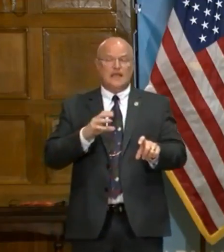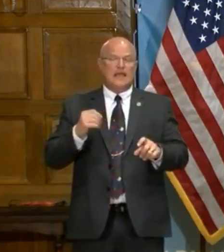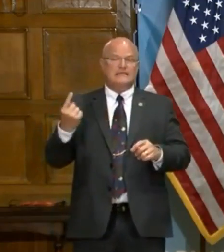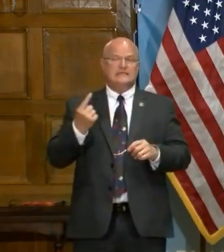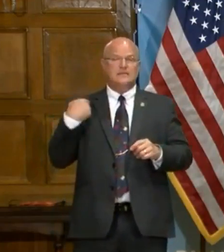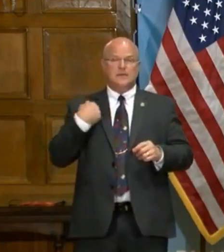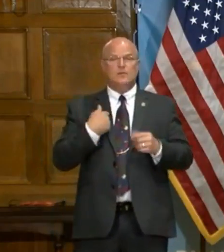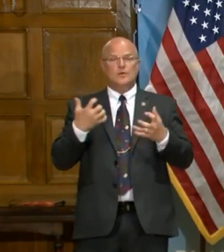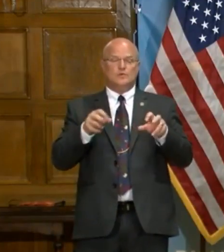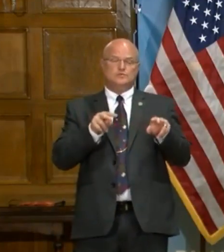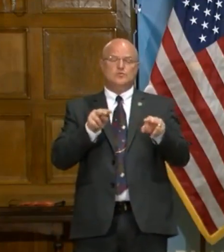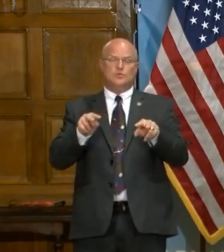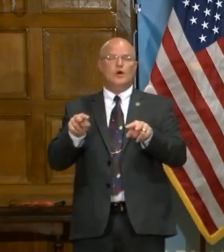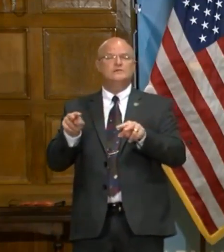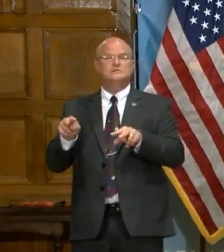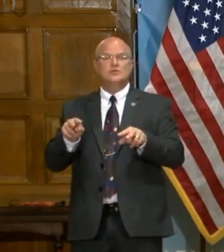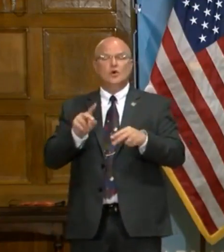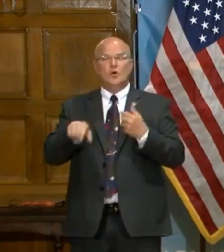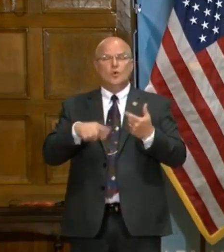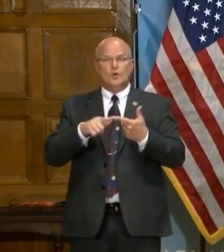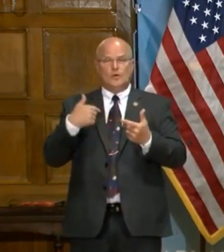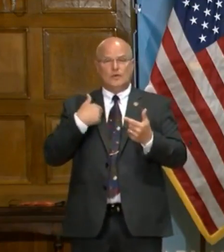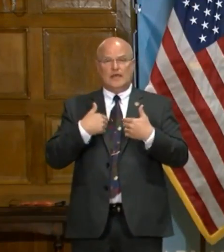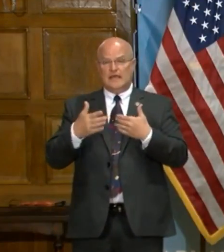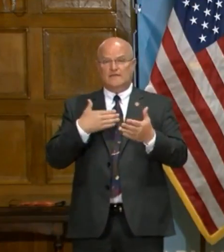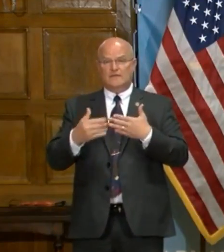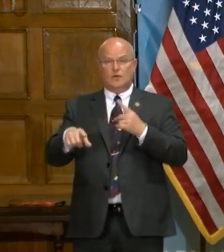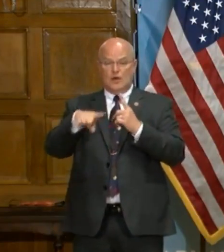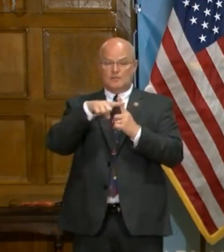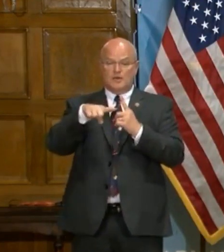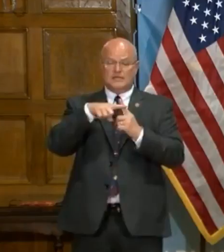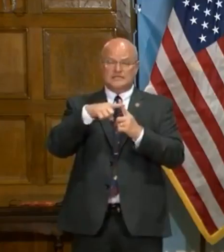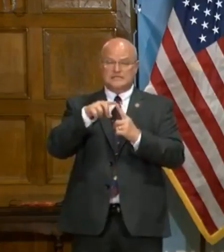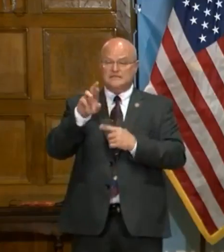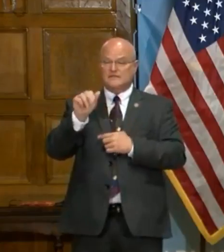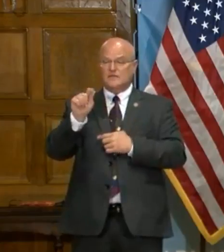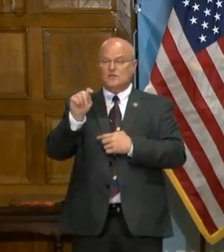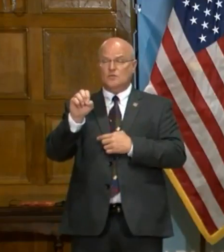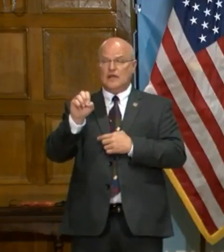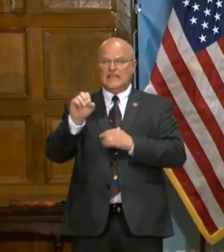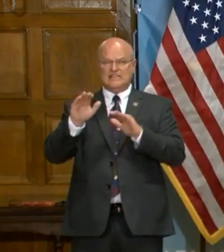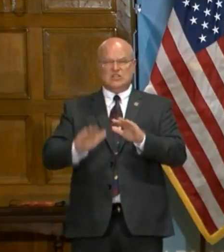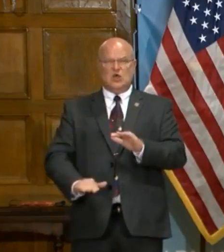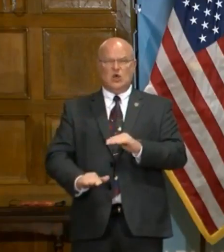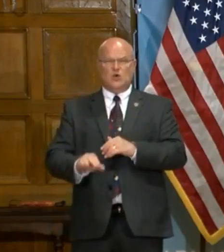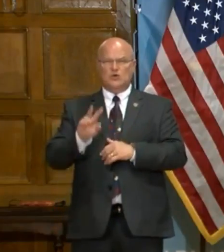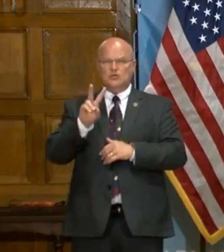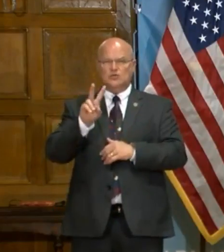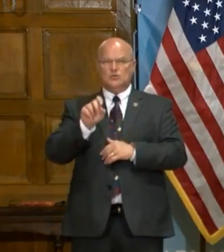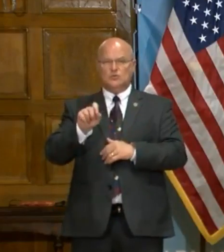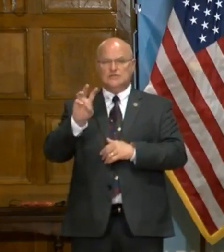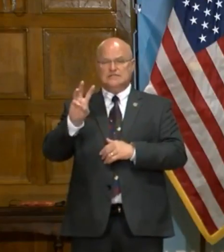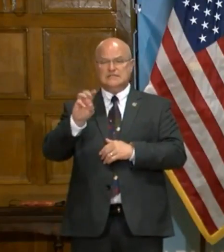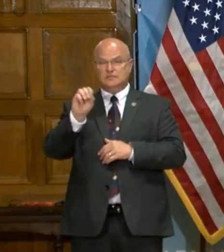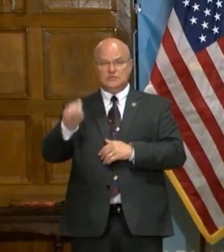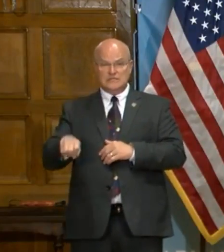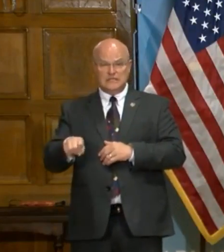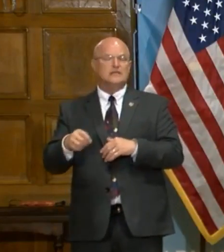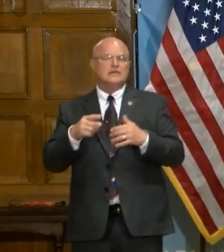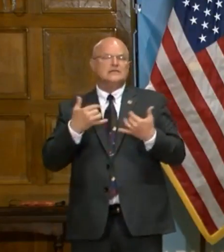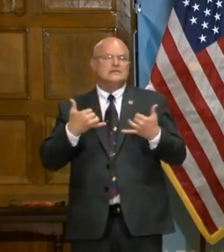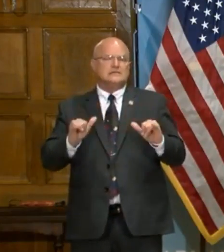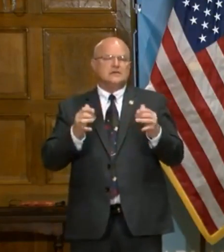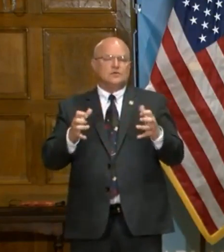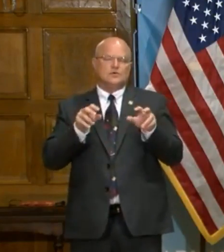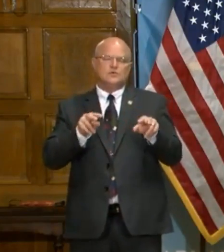it's something we want to watch whenever we have, even though our positivity rate is low at 2.6%, we still certainly